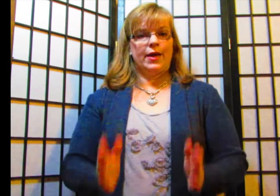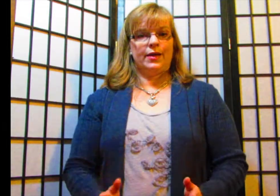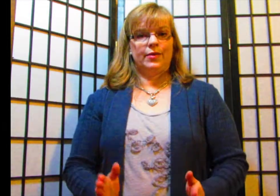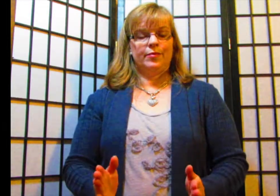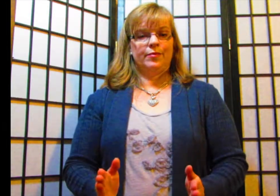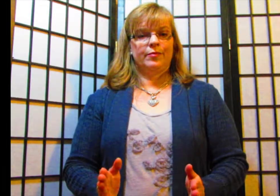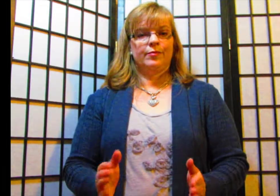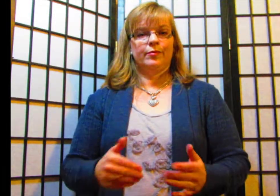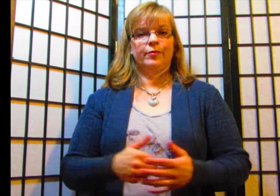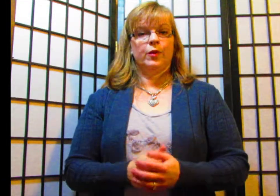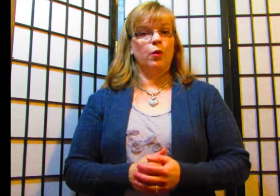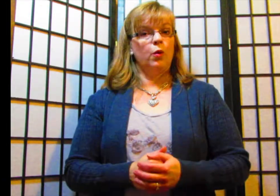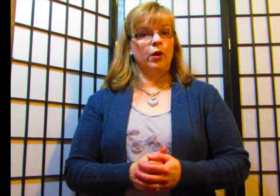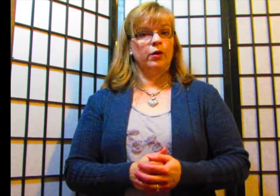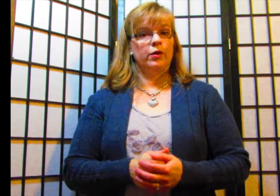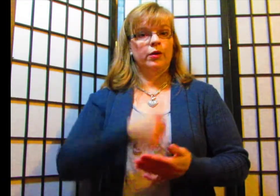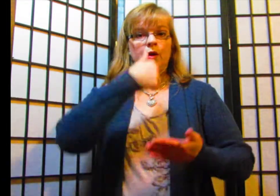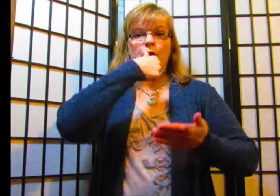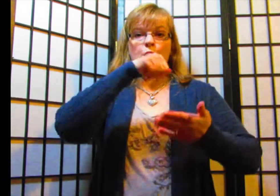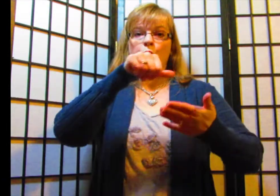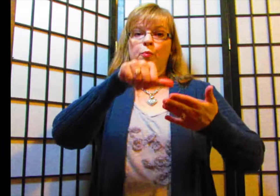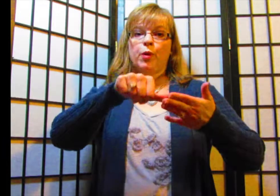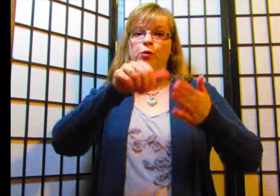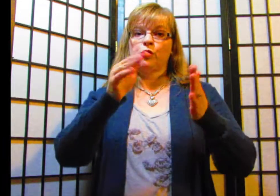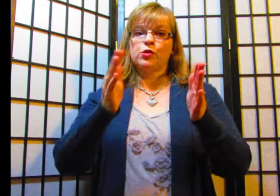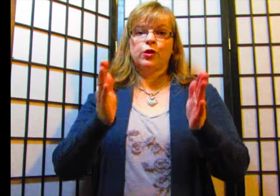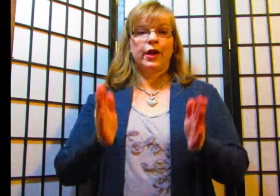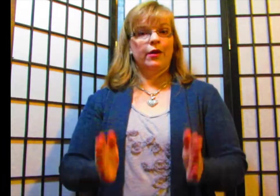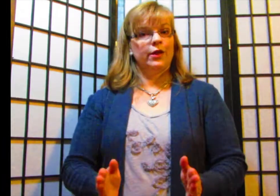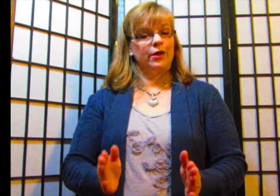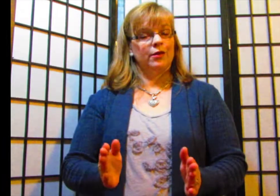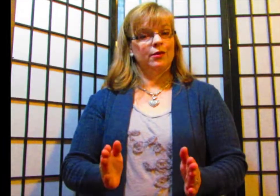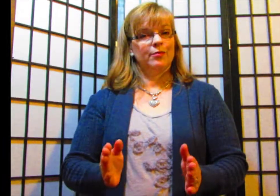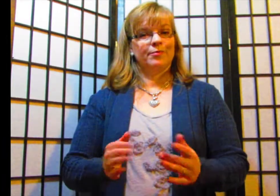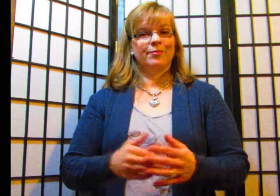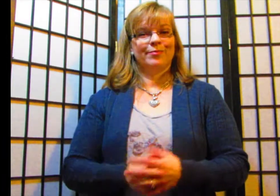mailman, or postal carrier.